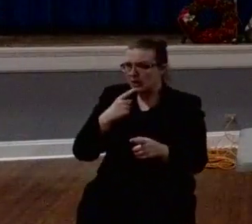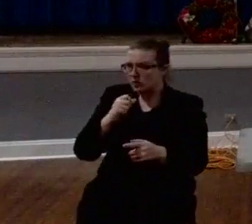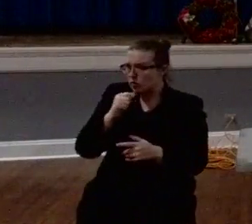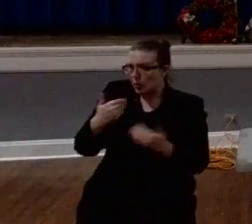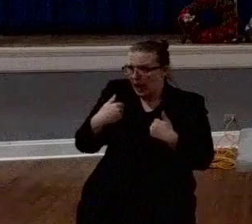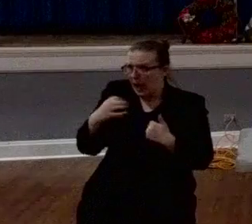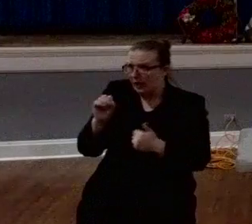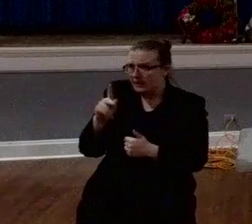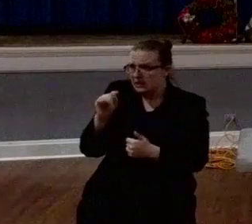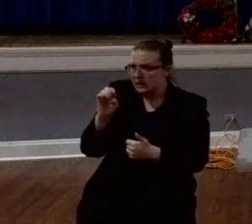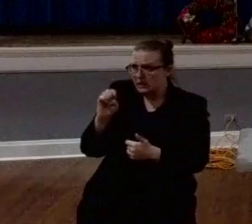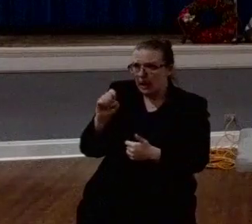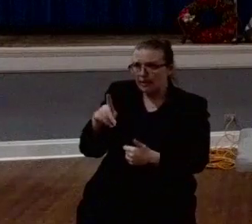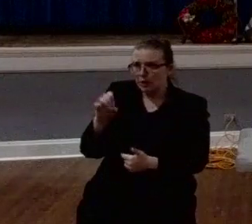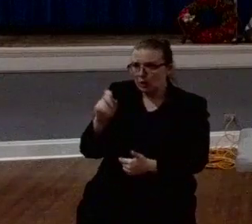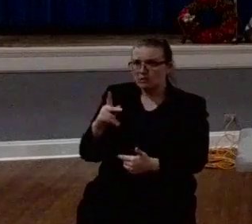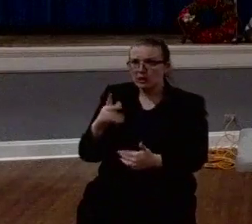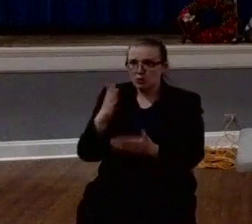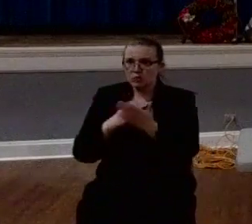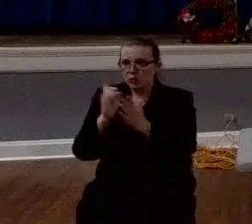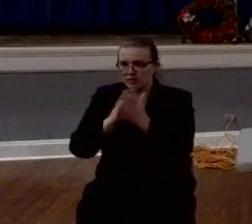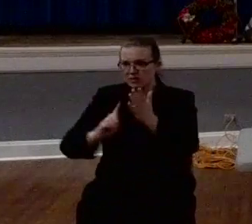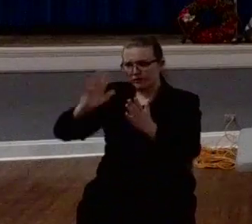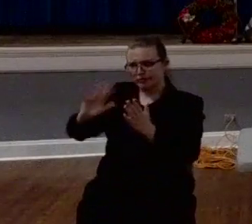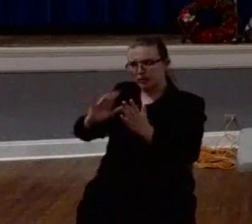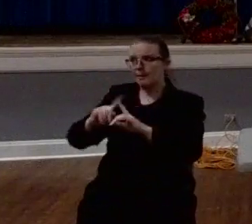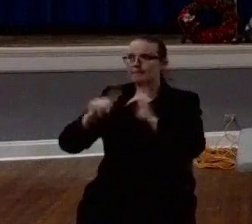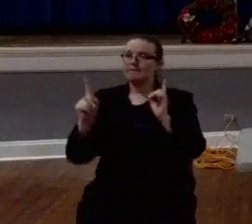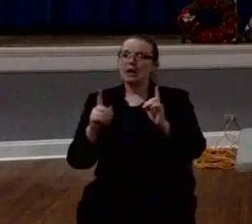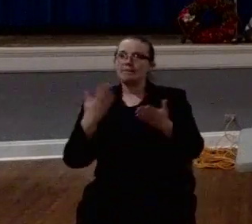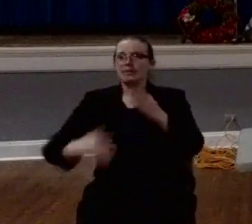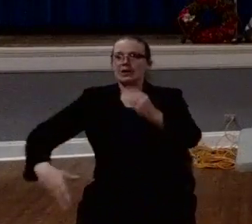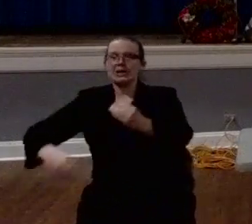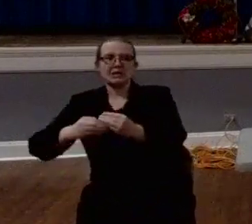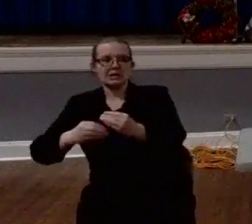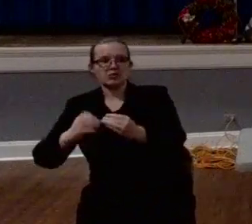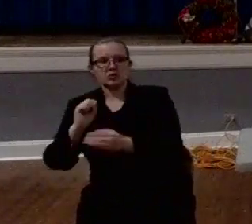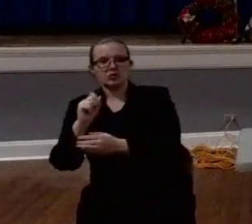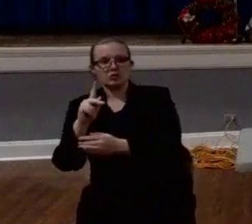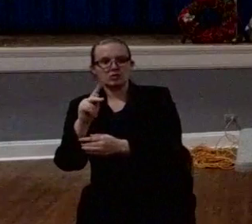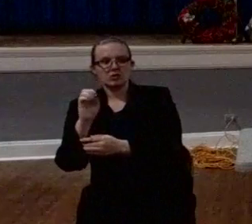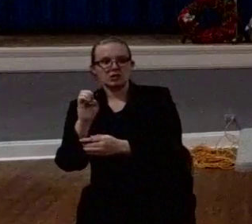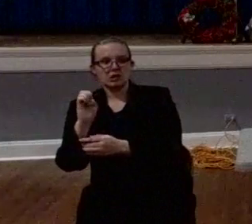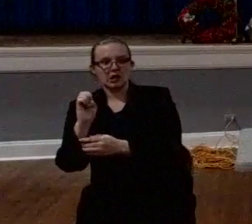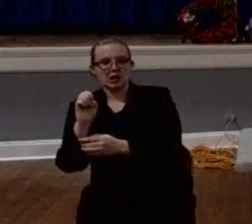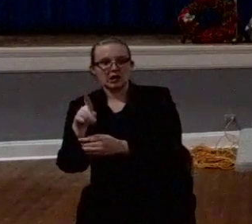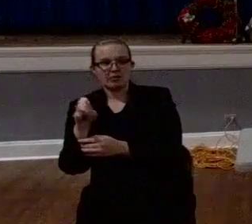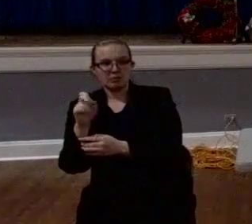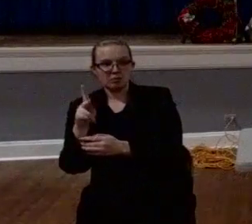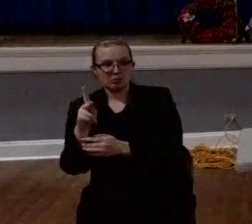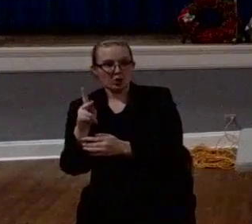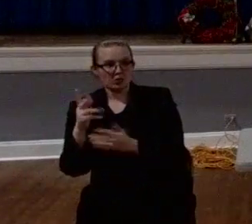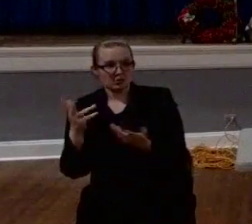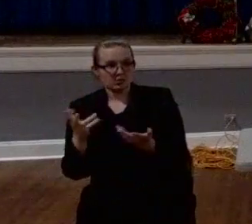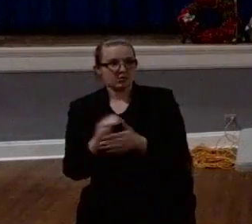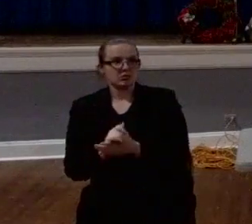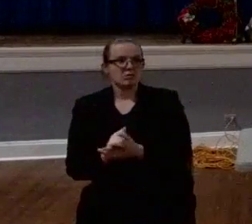the skate park, because that was a part of our design from the beginning, but as an additional park, that would be a skate